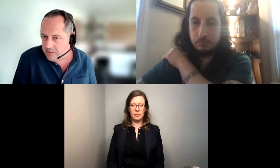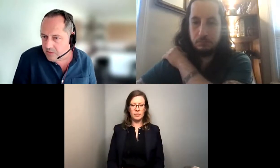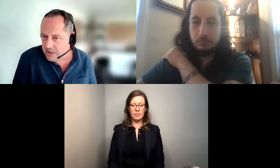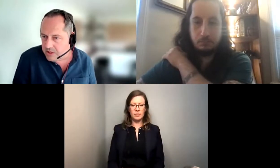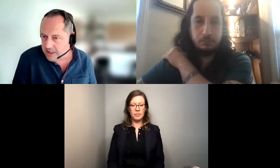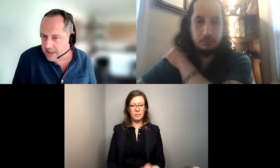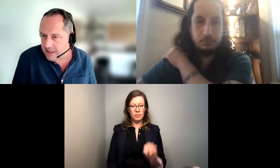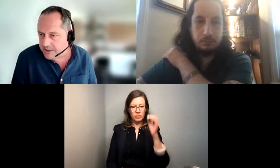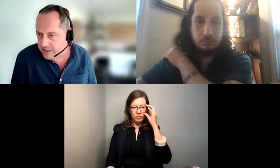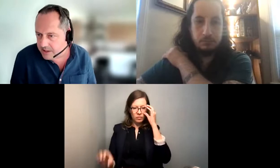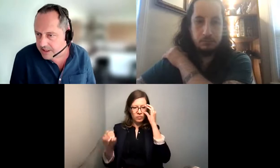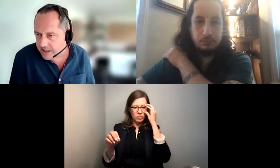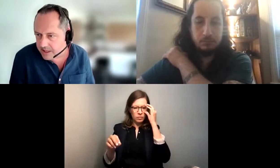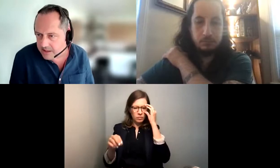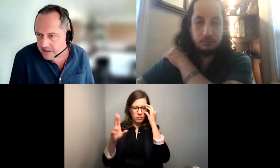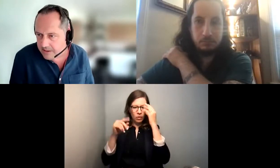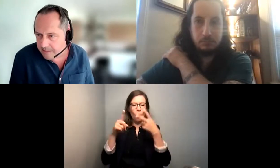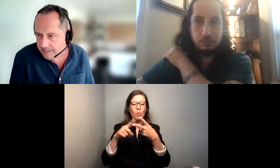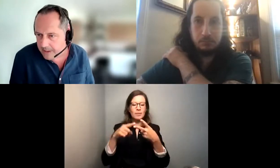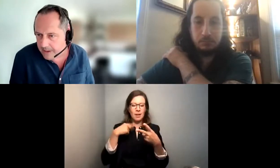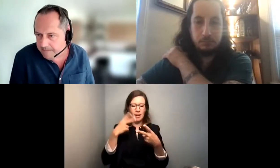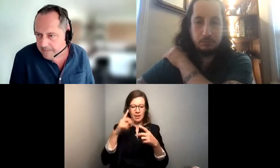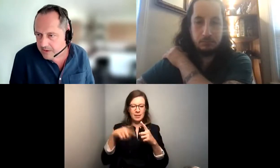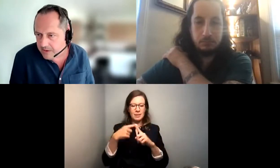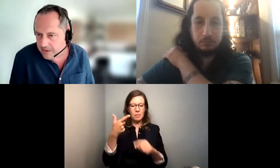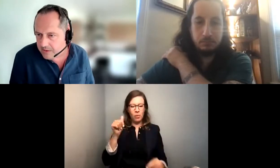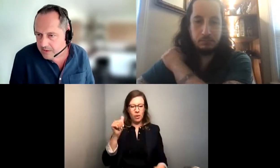The second one, which is about the GAN, I'm excited about the GAN.